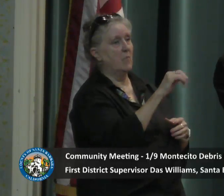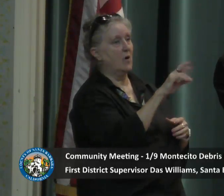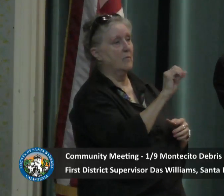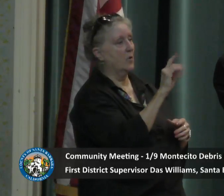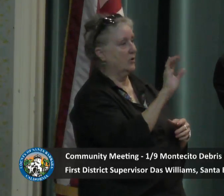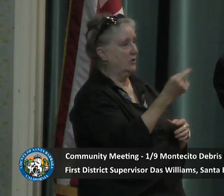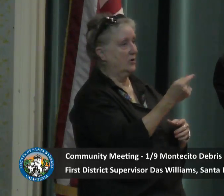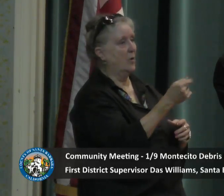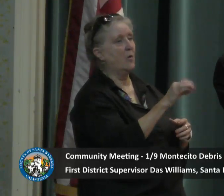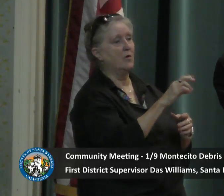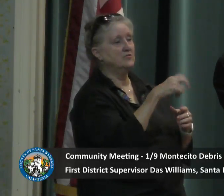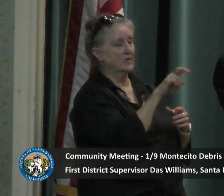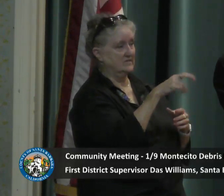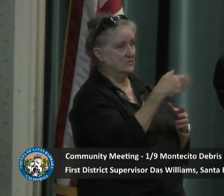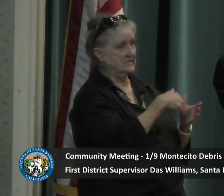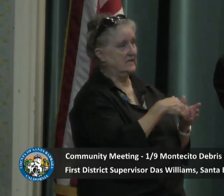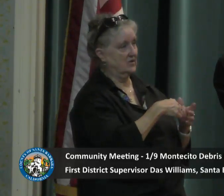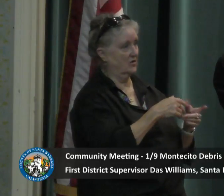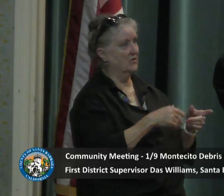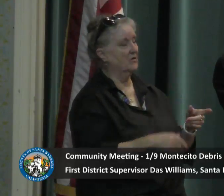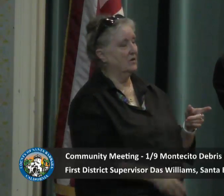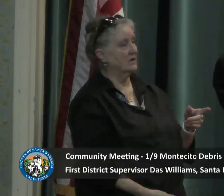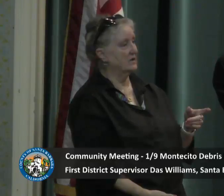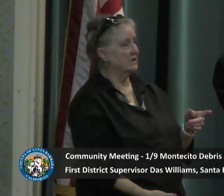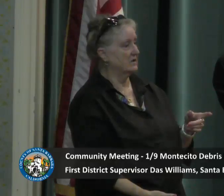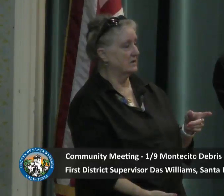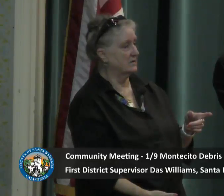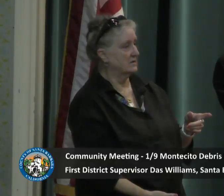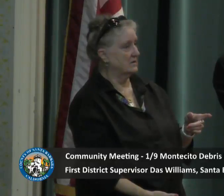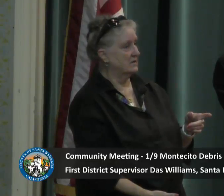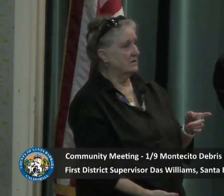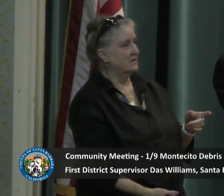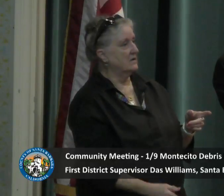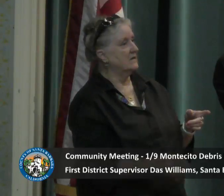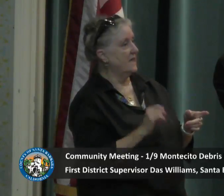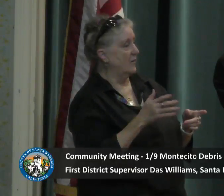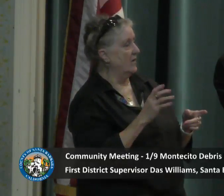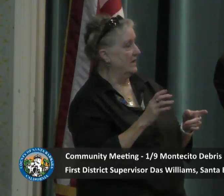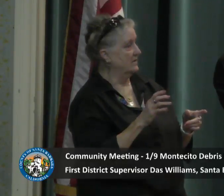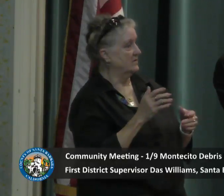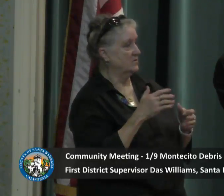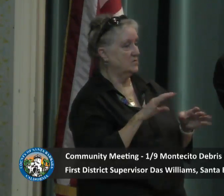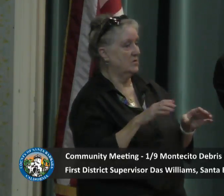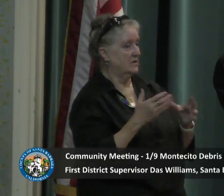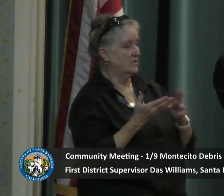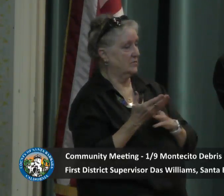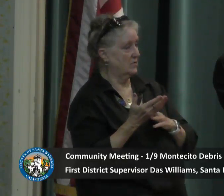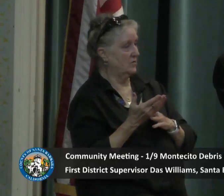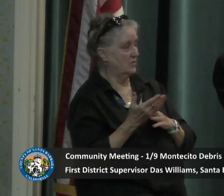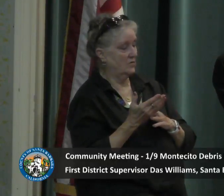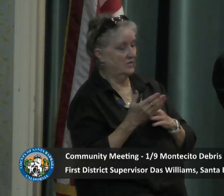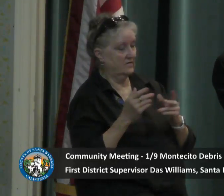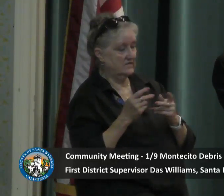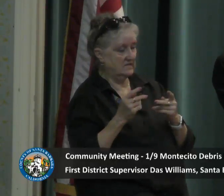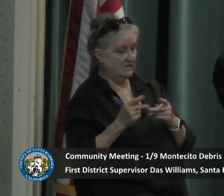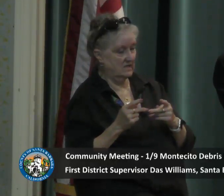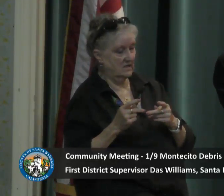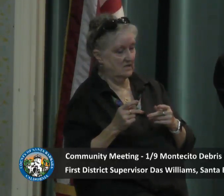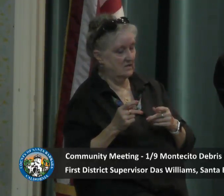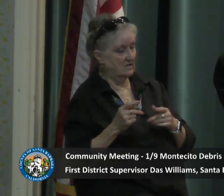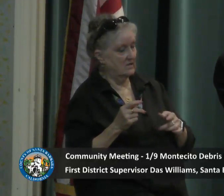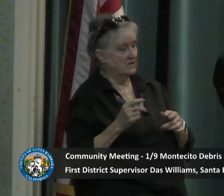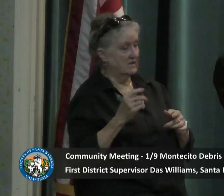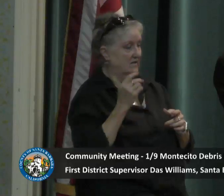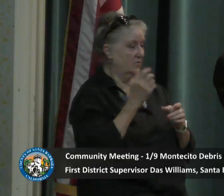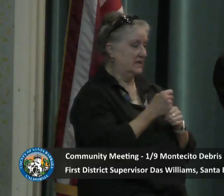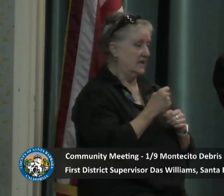or at the transfer center. And that way, whether you're doing it through you facilitate the fact that if we only